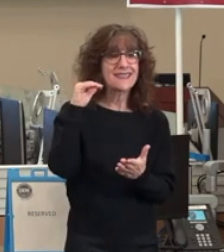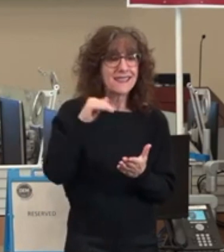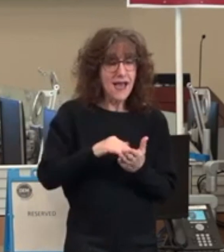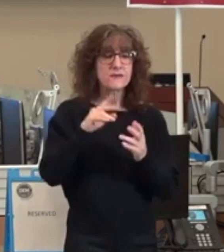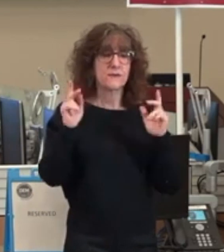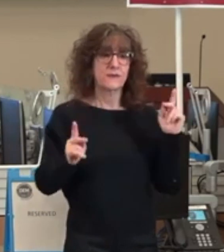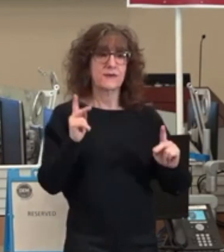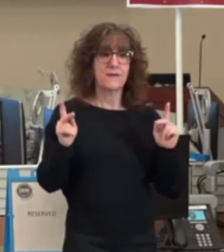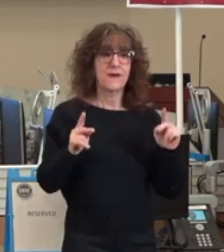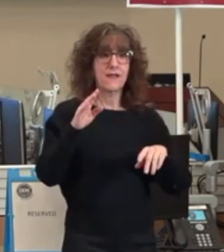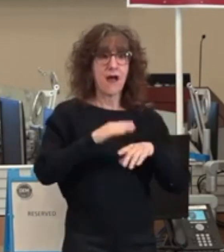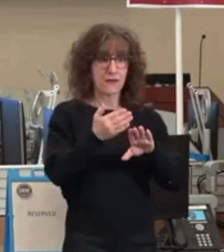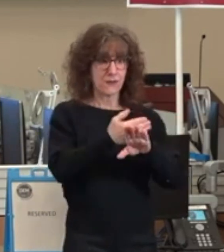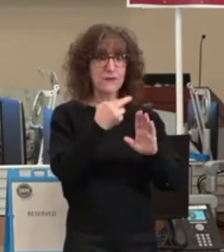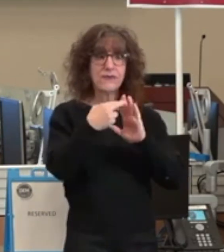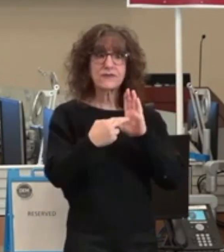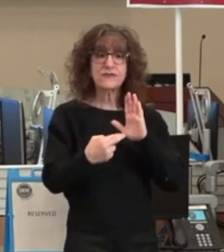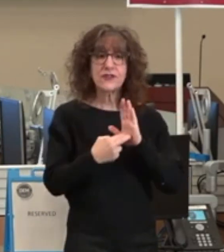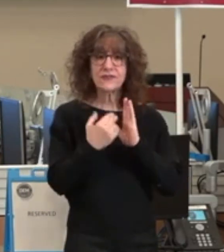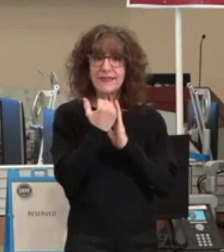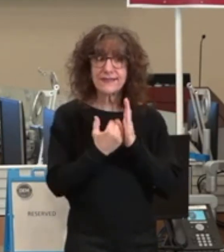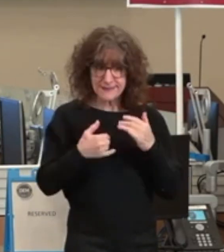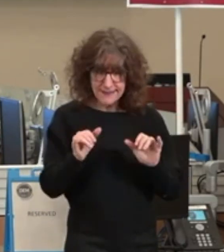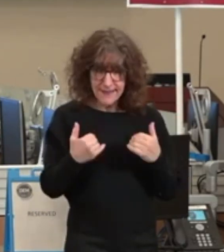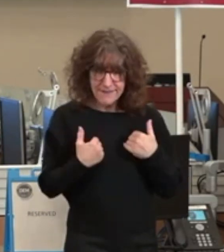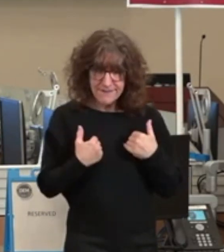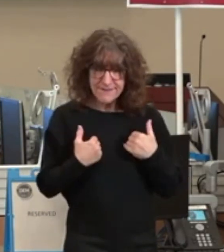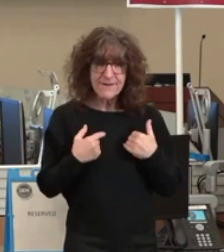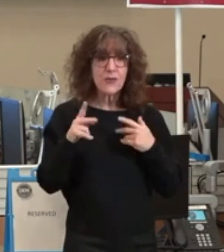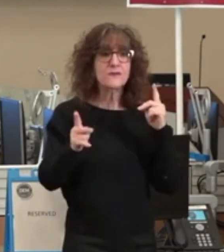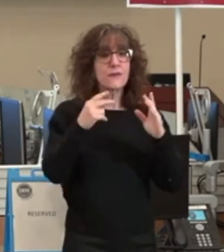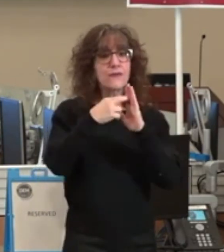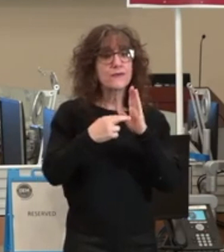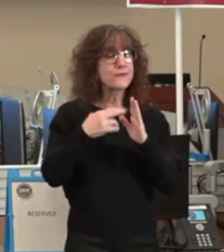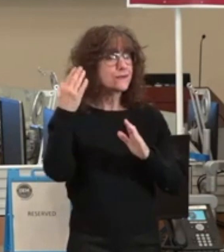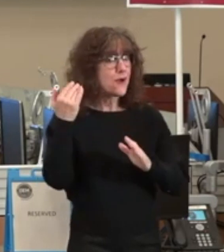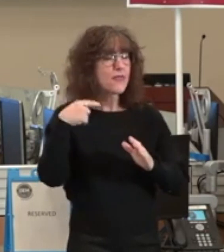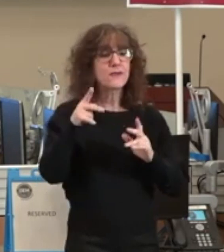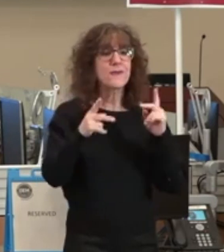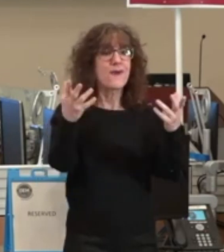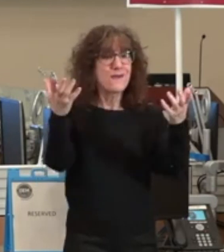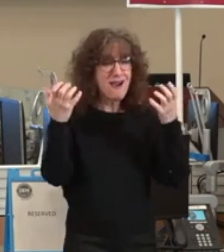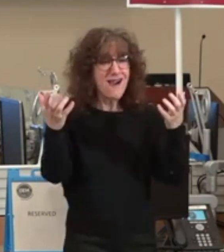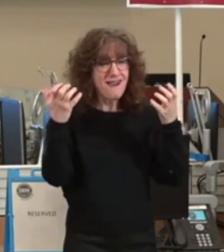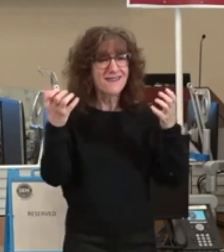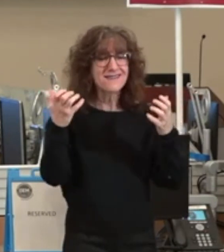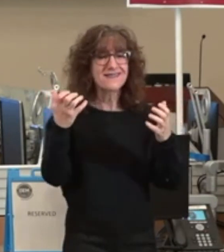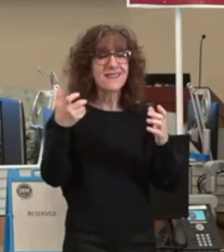118,000 people on our pre-registration list. These people who have signed up, because these are people who want the